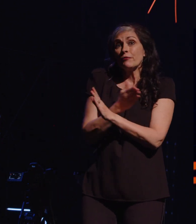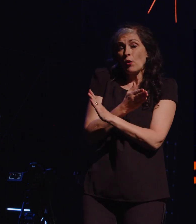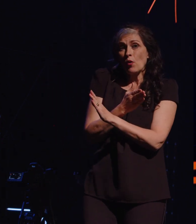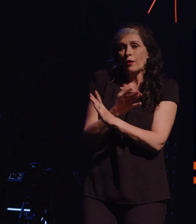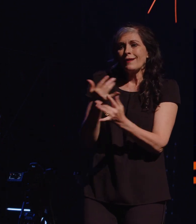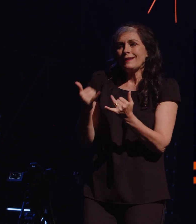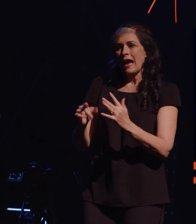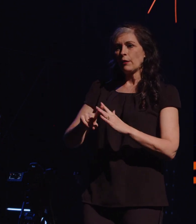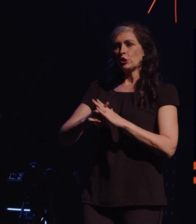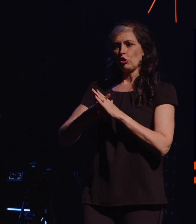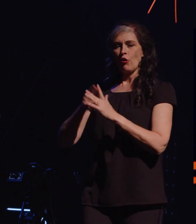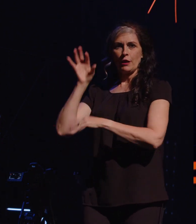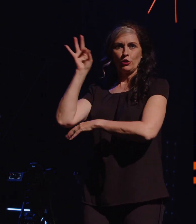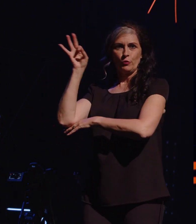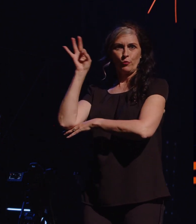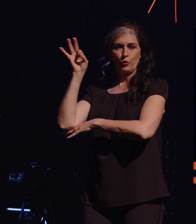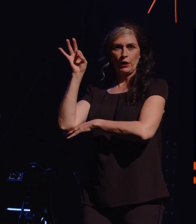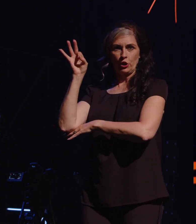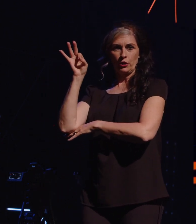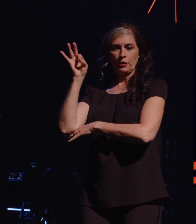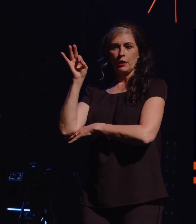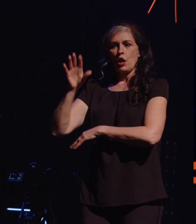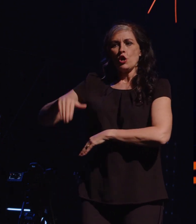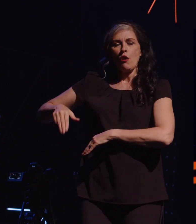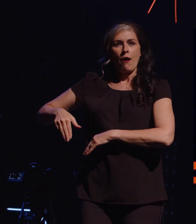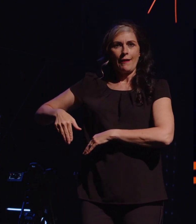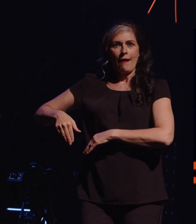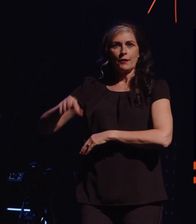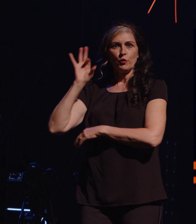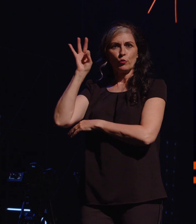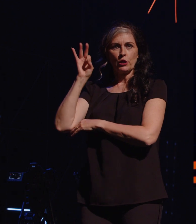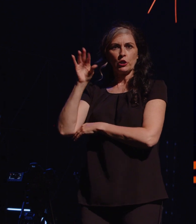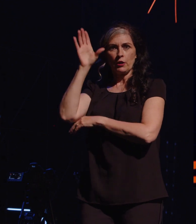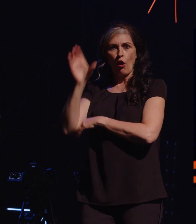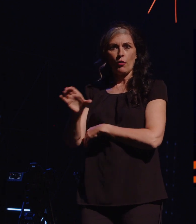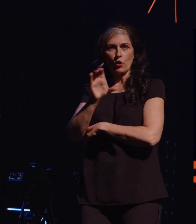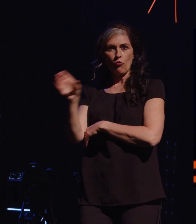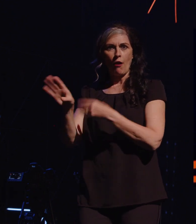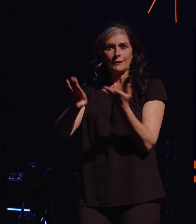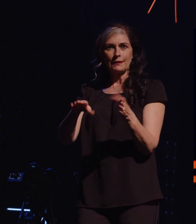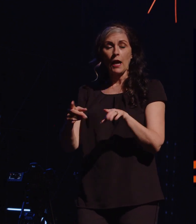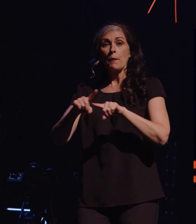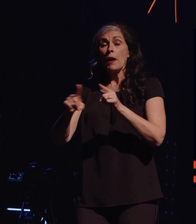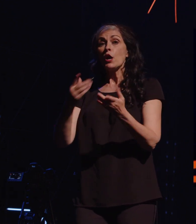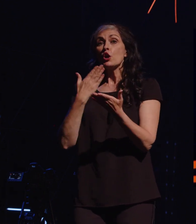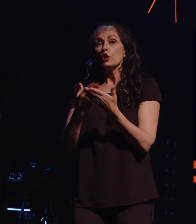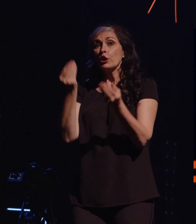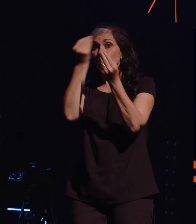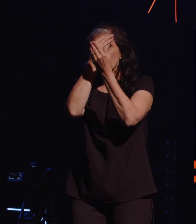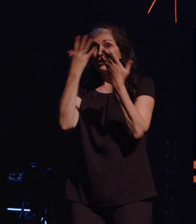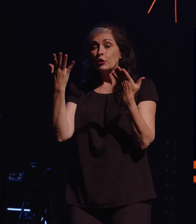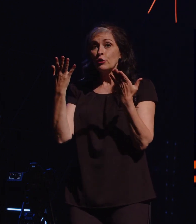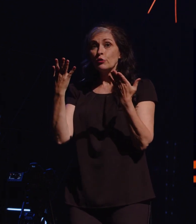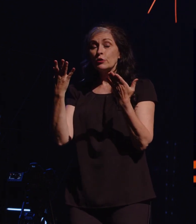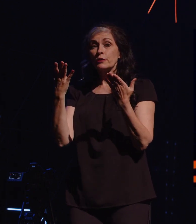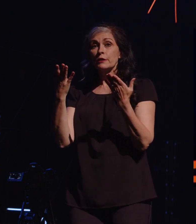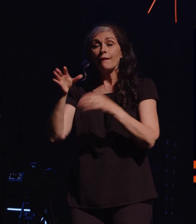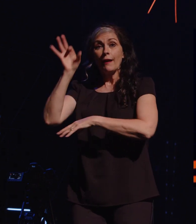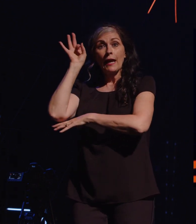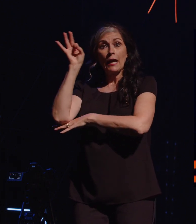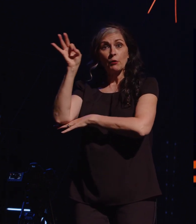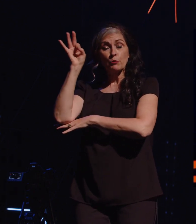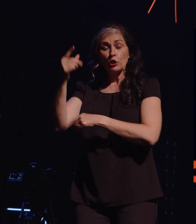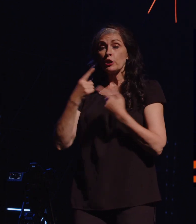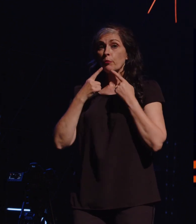here. Jesus wasn't preaching about himself dying on the cross yet, but he was saying good news. And the good news that Jesus came preaching